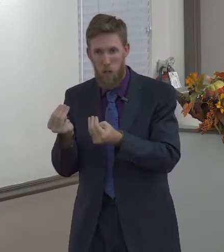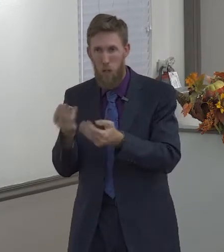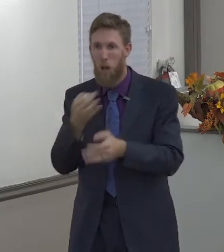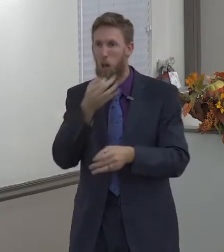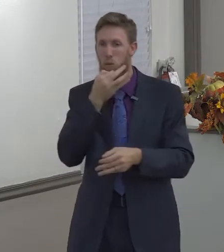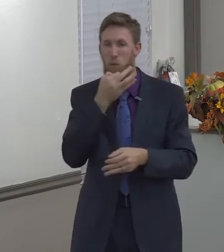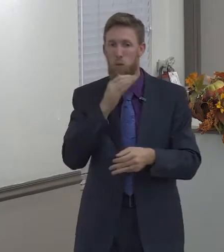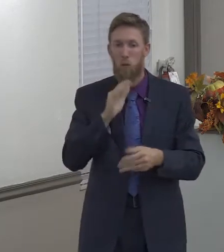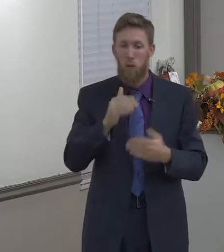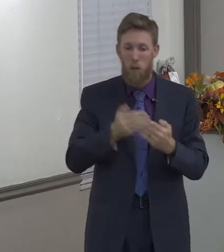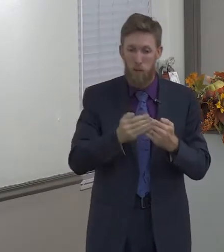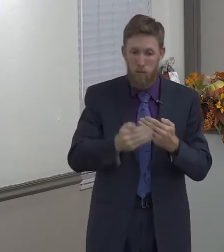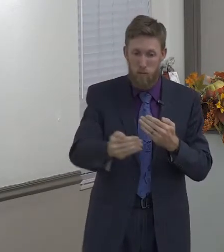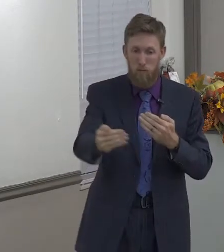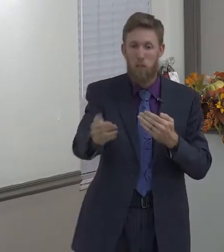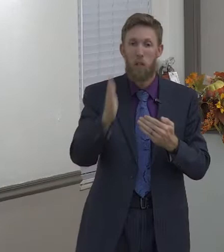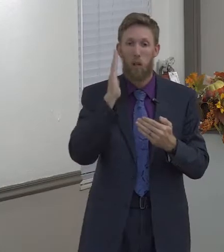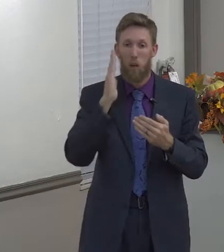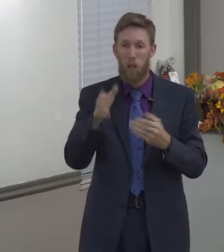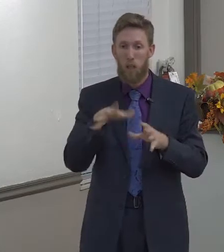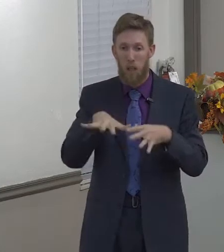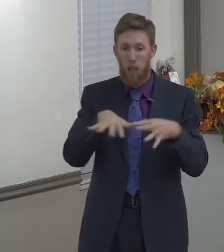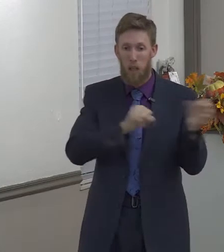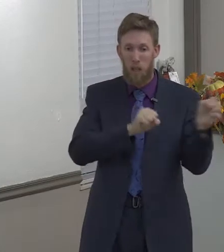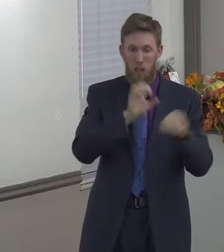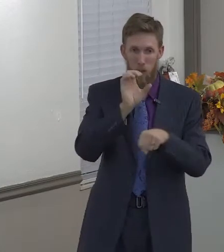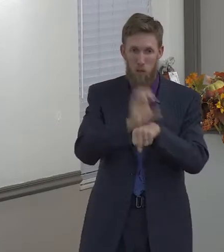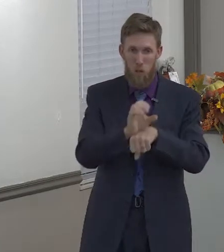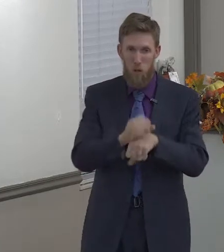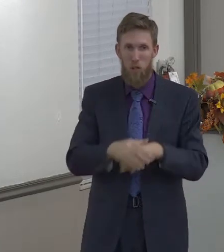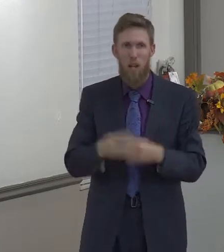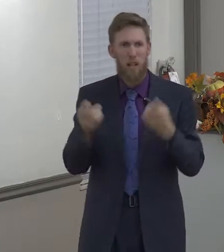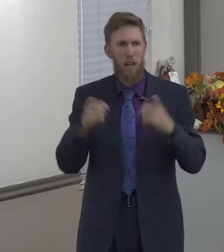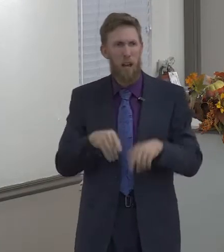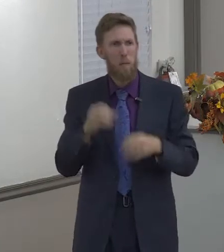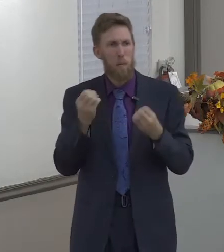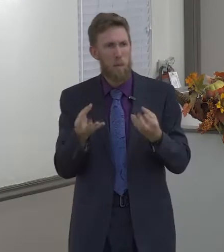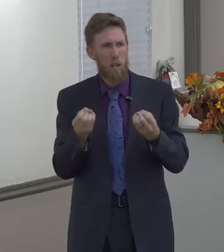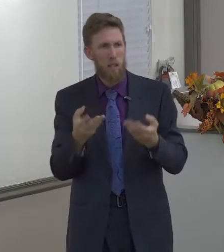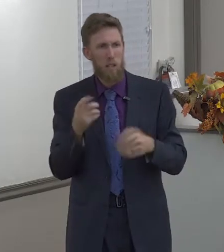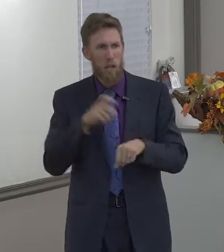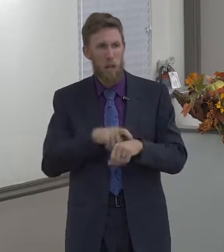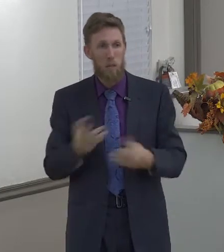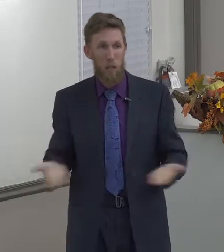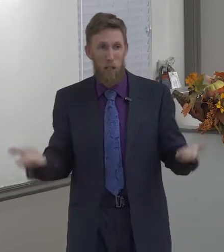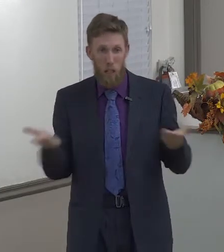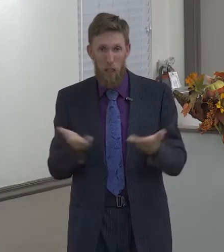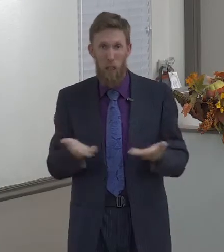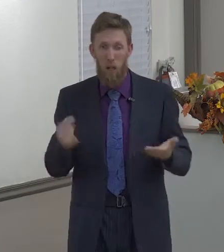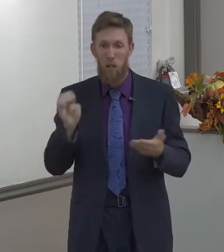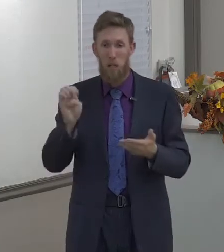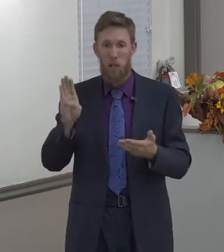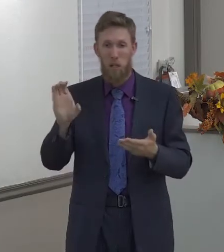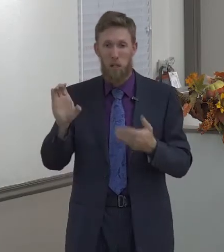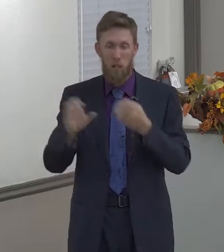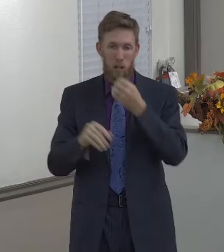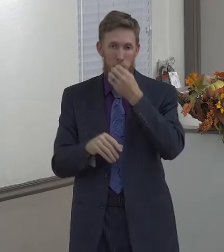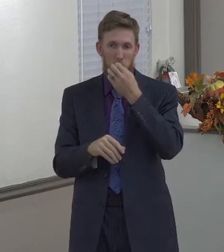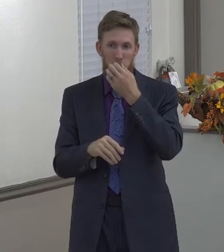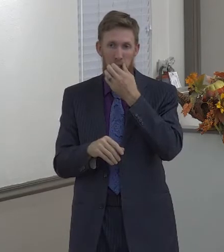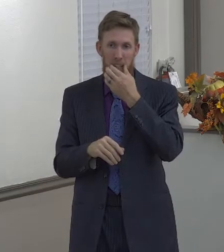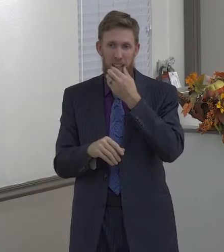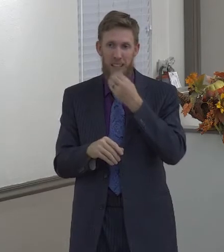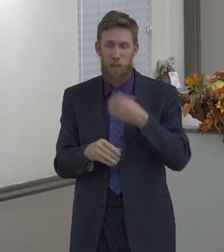why people do it, but I think far too often it's because people, they just don't realize how much they need to depend upon the Holy Spirit of